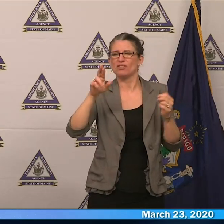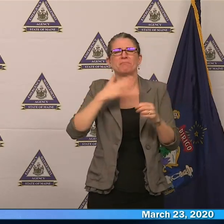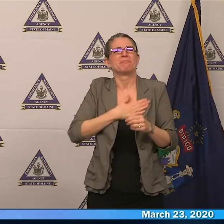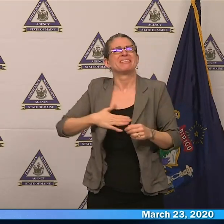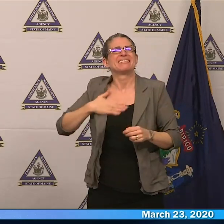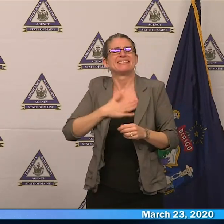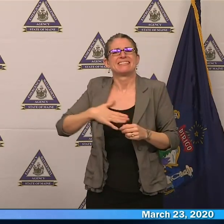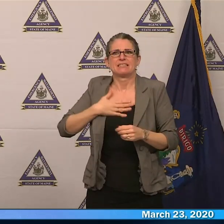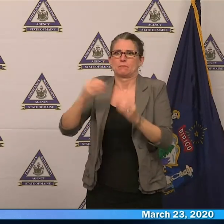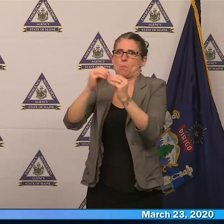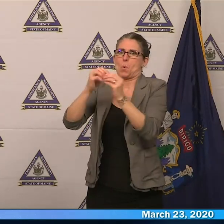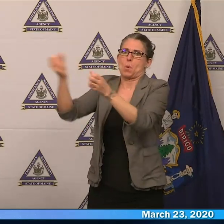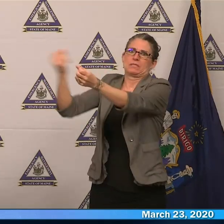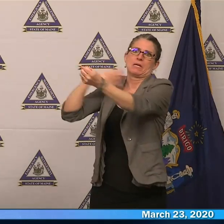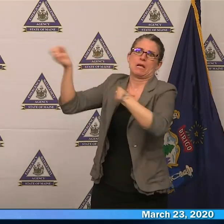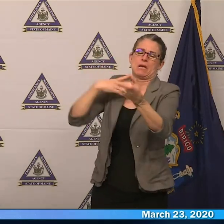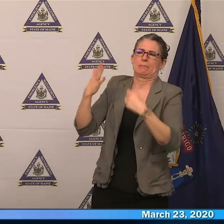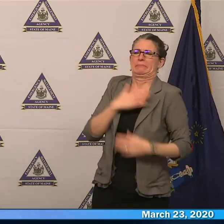Today,